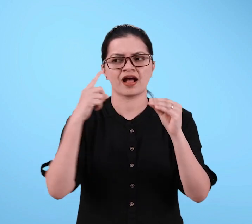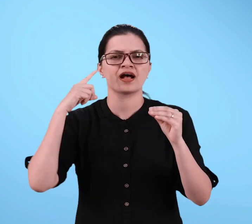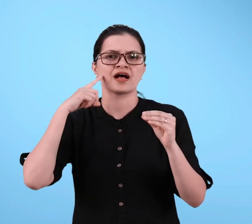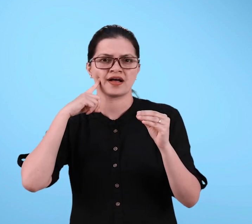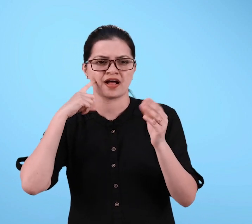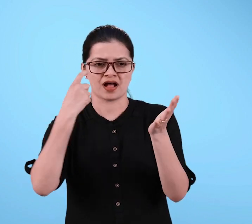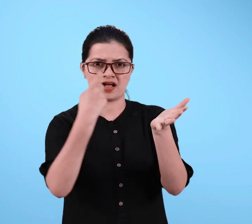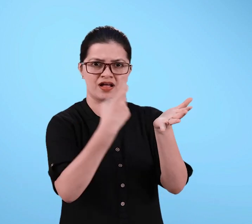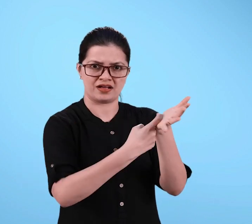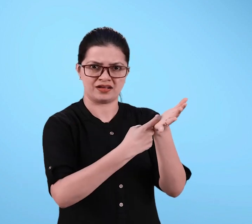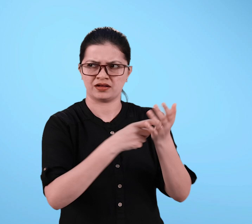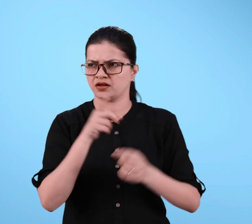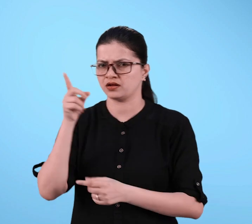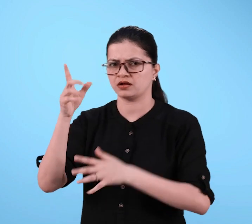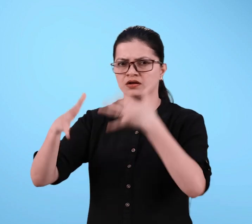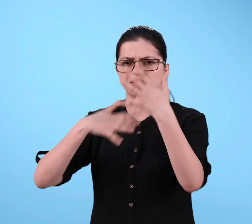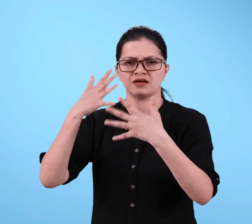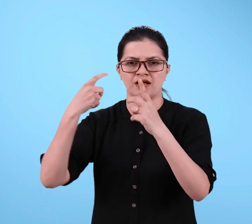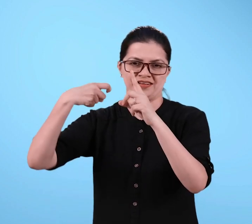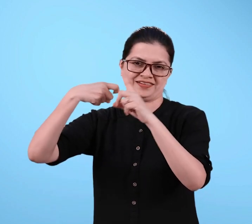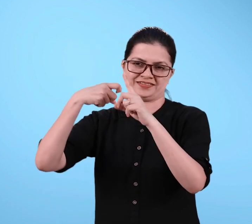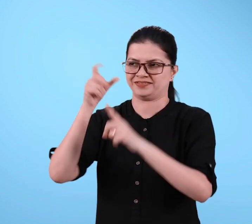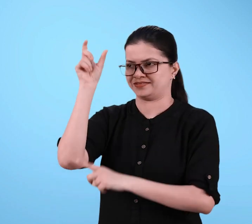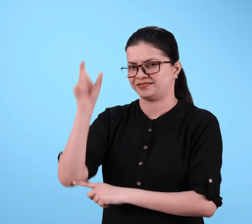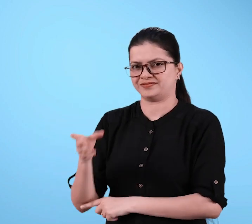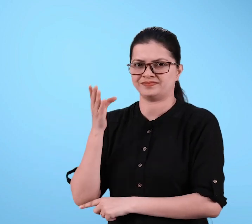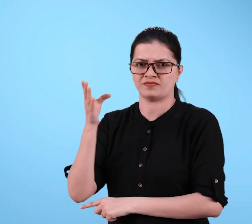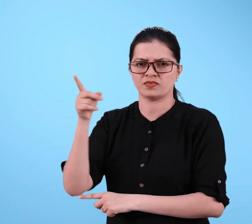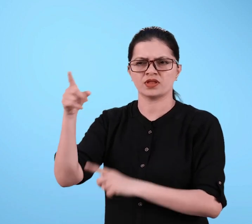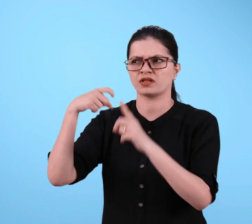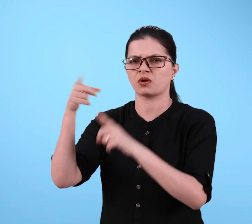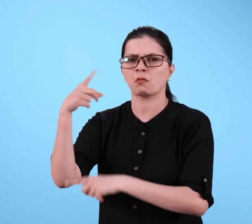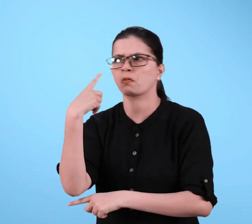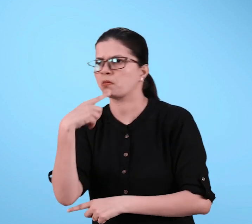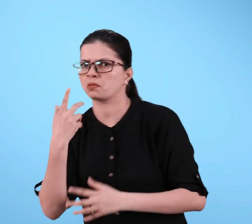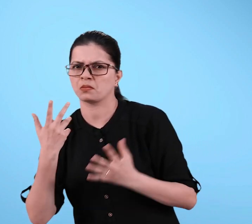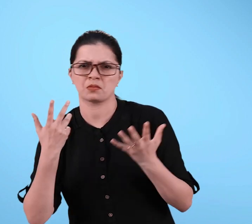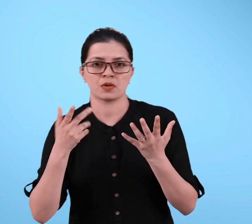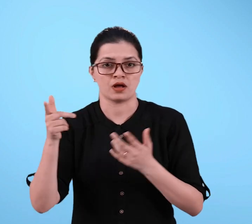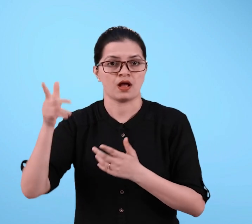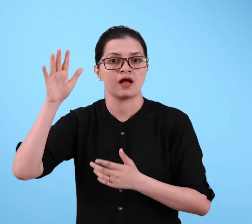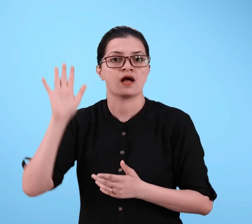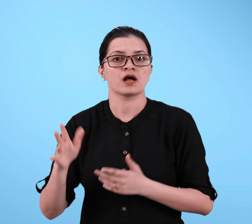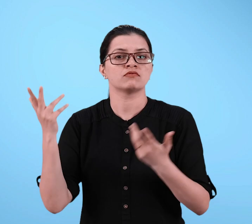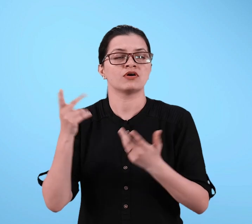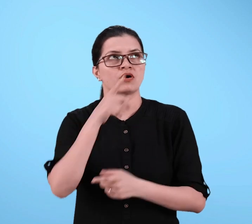was a weaver? Find out about his life